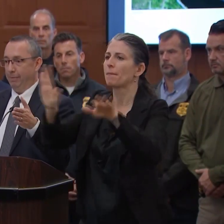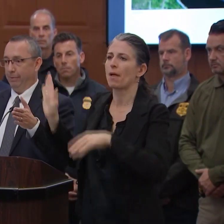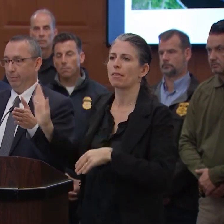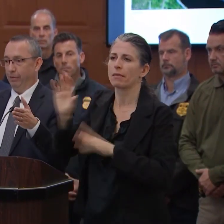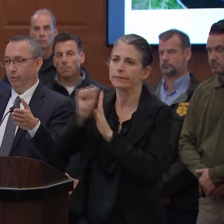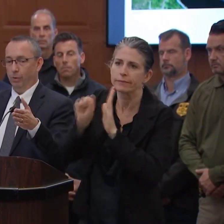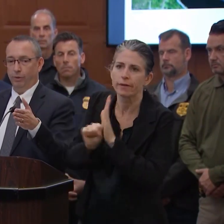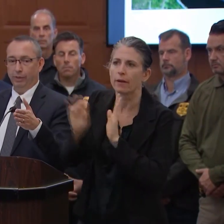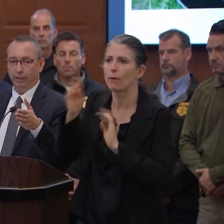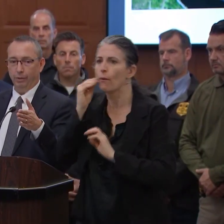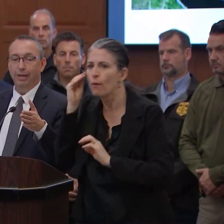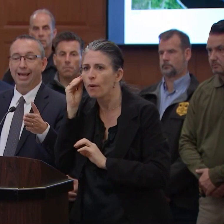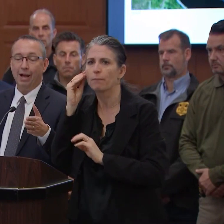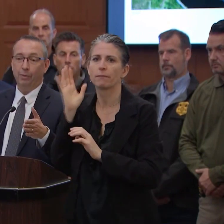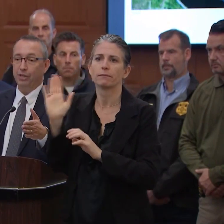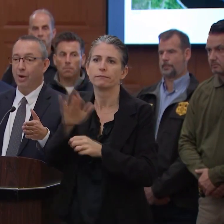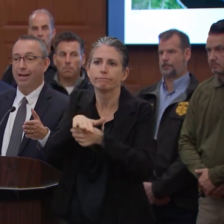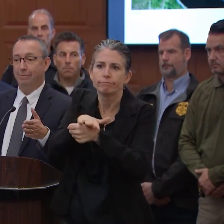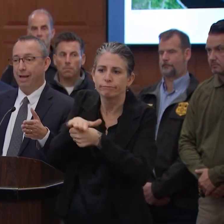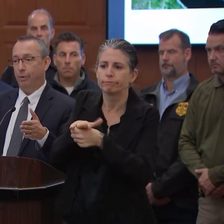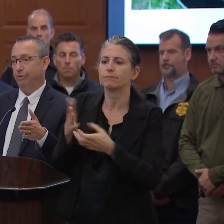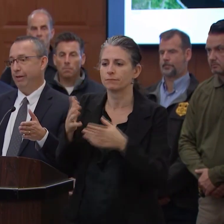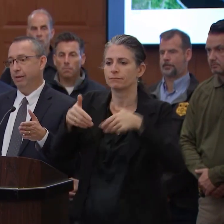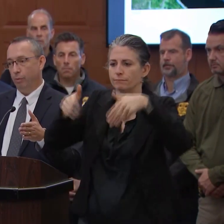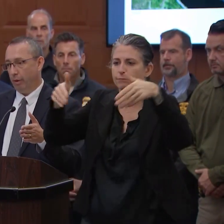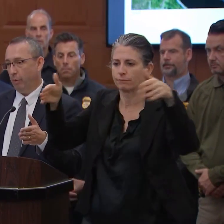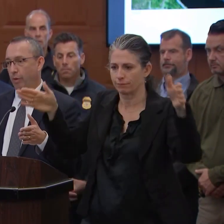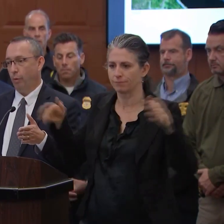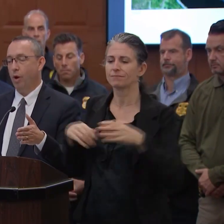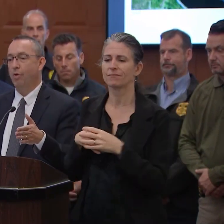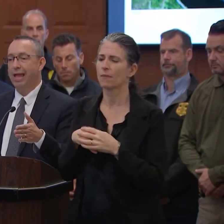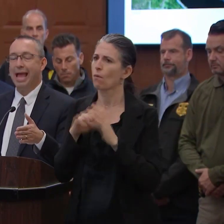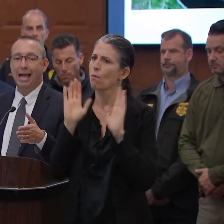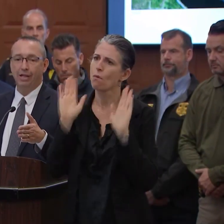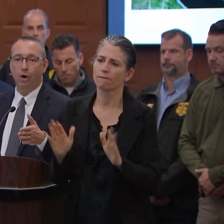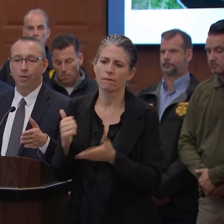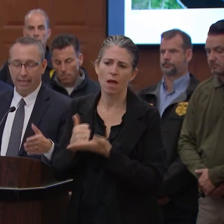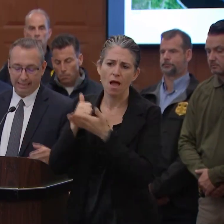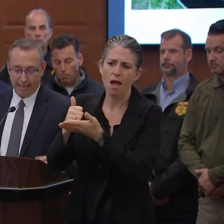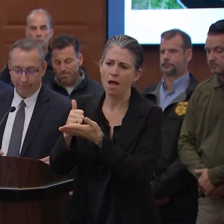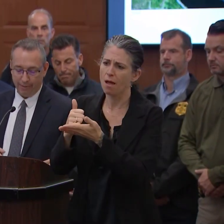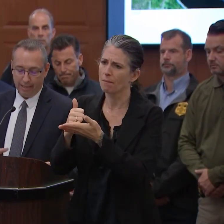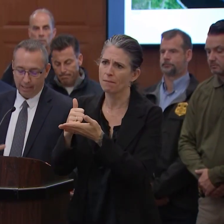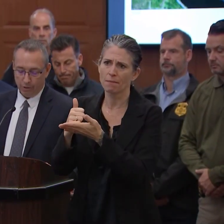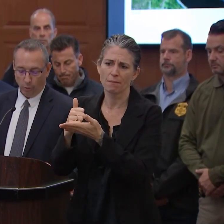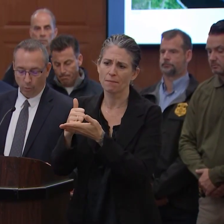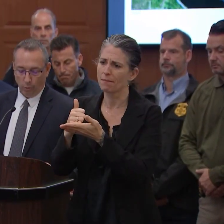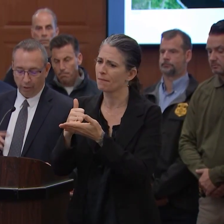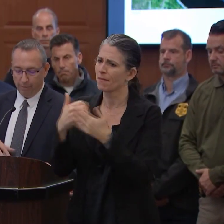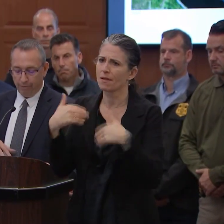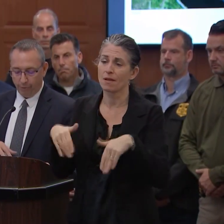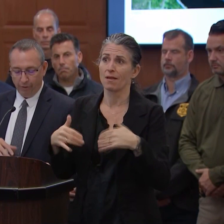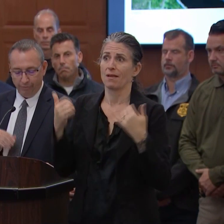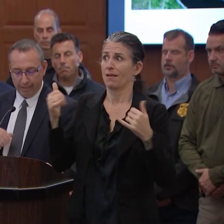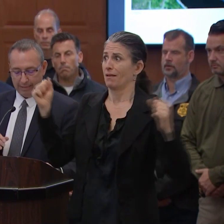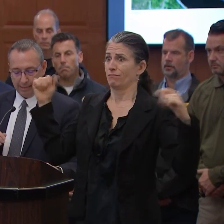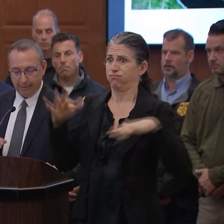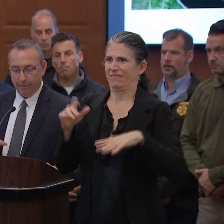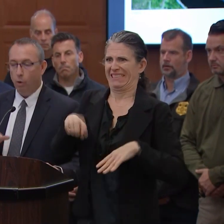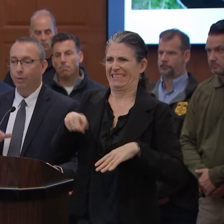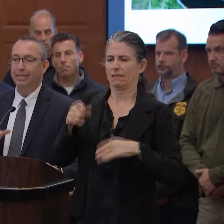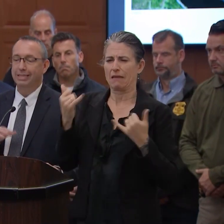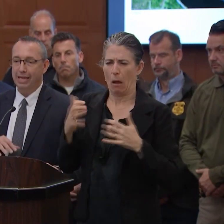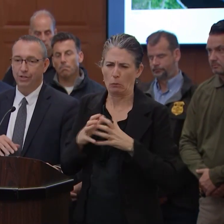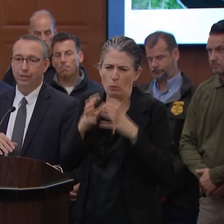so many people to do the work that we can do. How can we track them? How can we feed them? Where are they at, and are they safe? So we're going to be fully invested